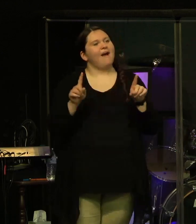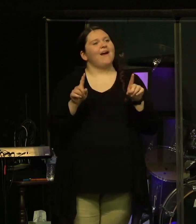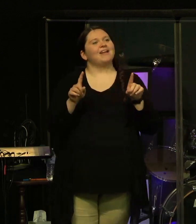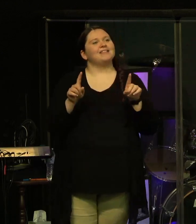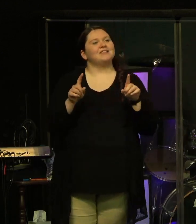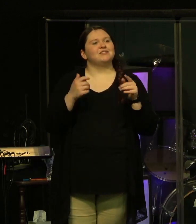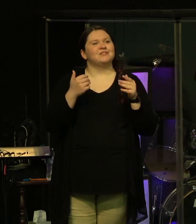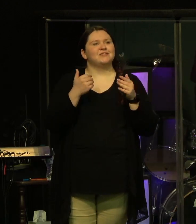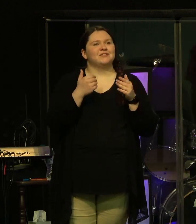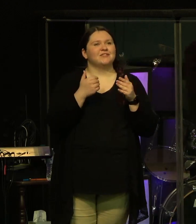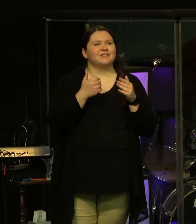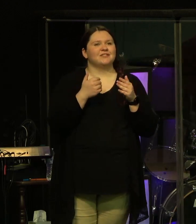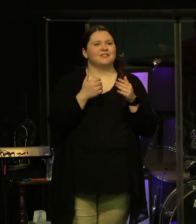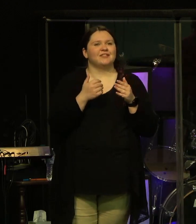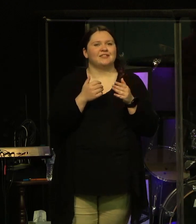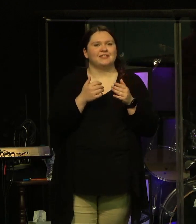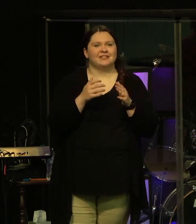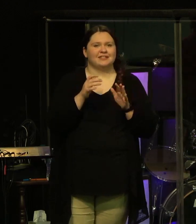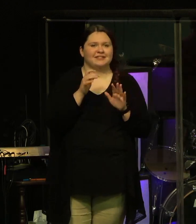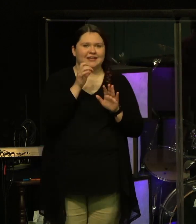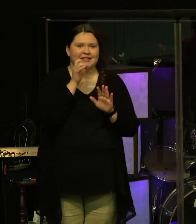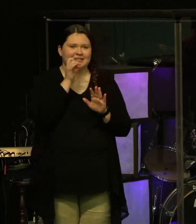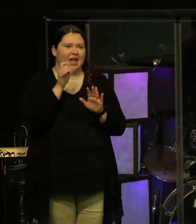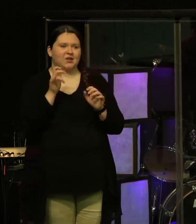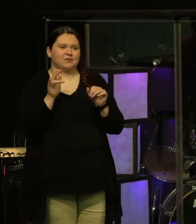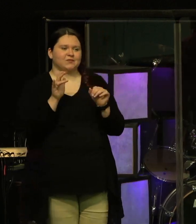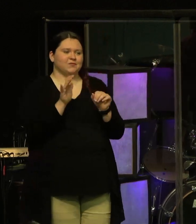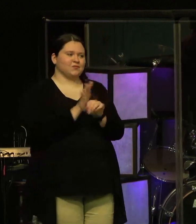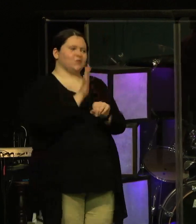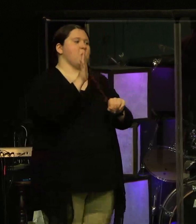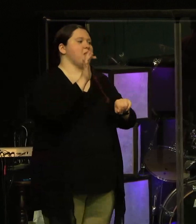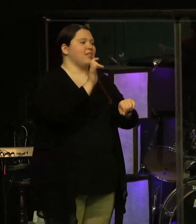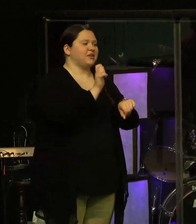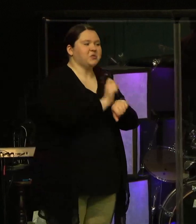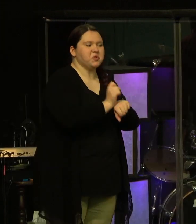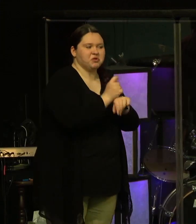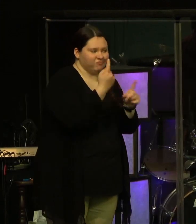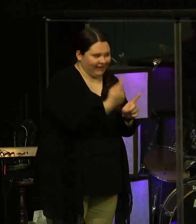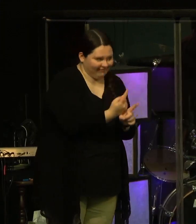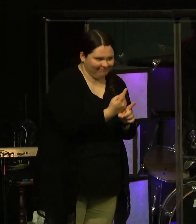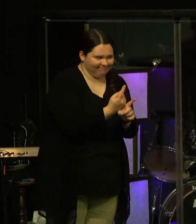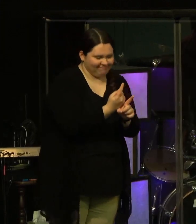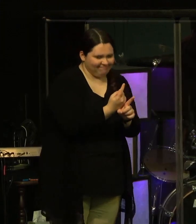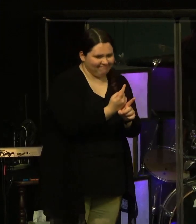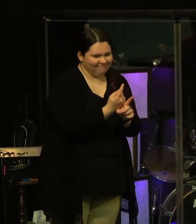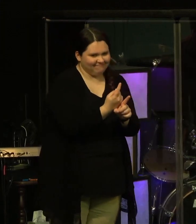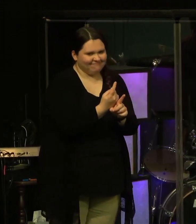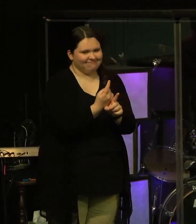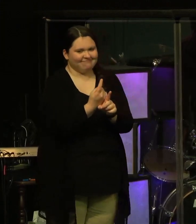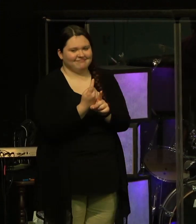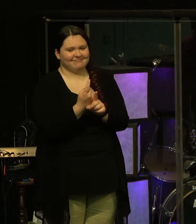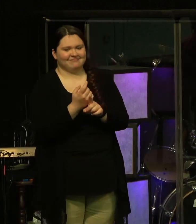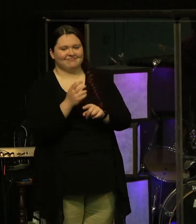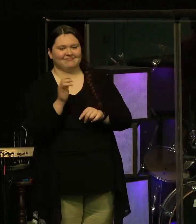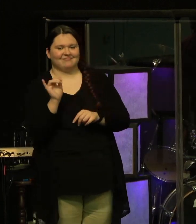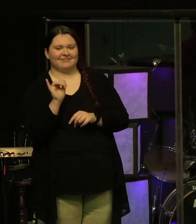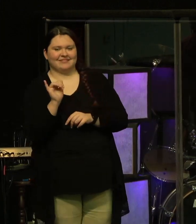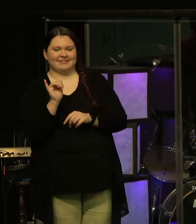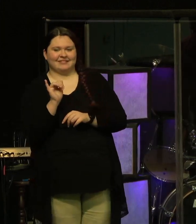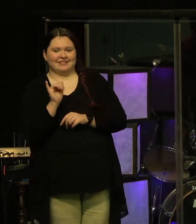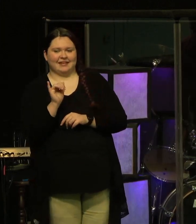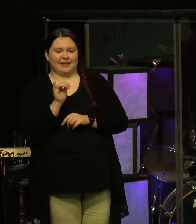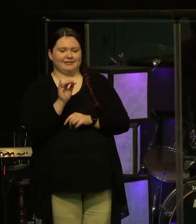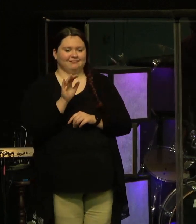like firing on one cylinder. You know what I mean? Kind of got things held together with wire and